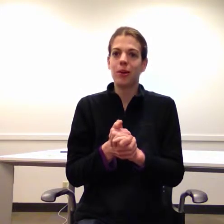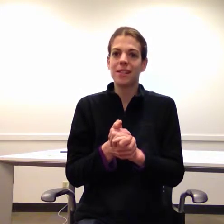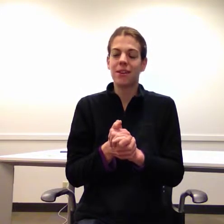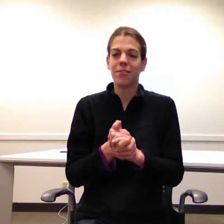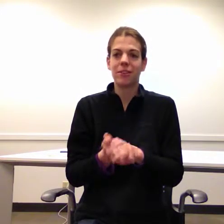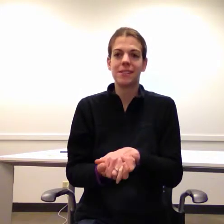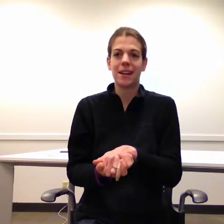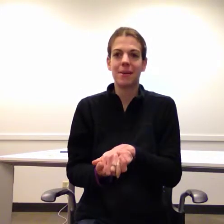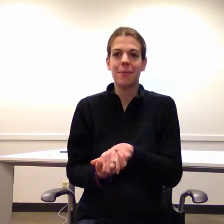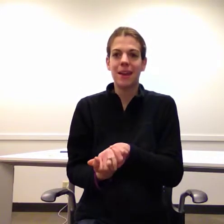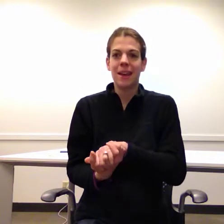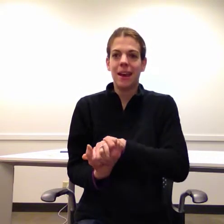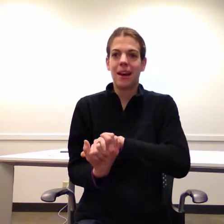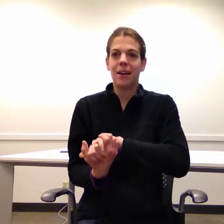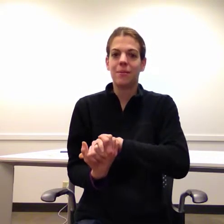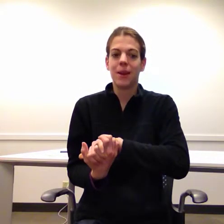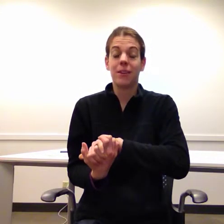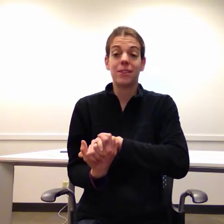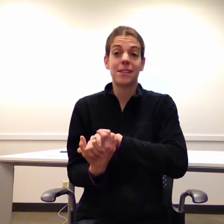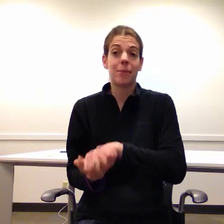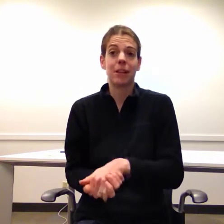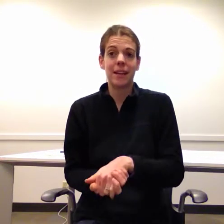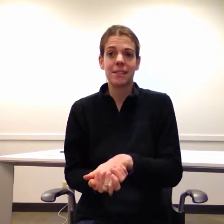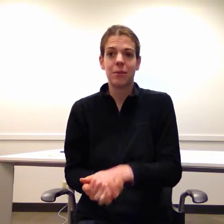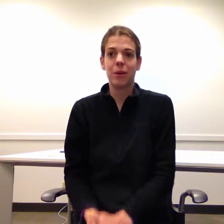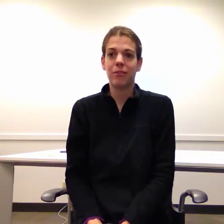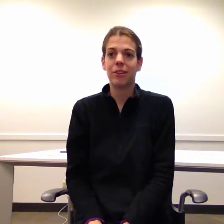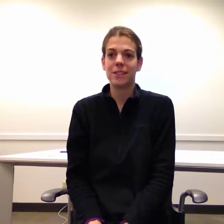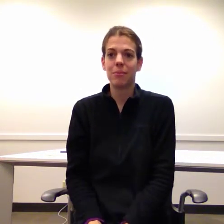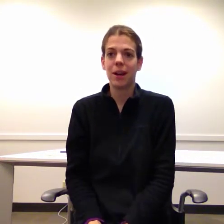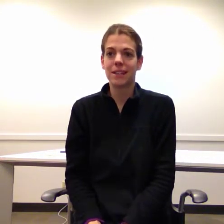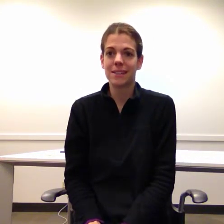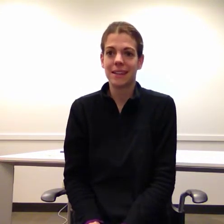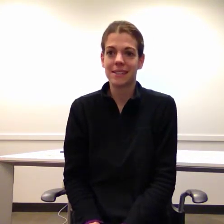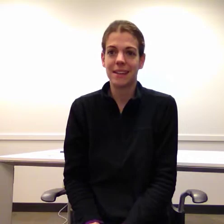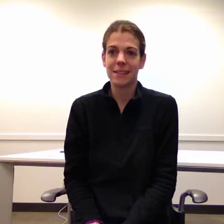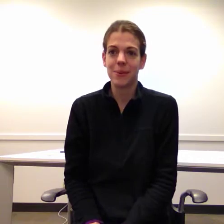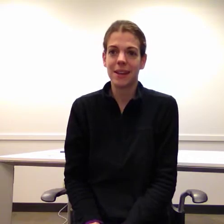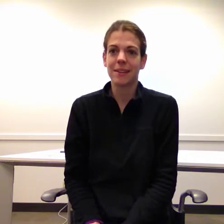you guys have a fun time, had a fun time in class, and I hope you have a fun time practicing. See you next week.